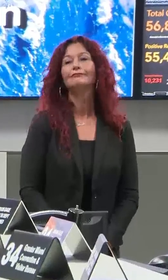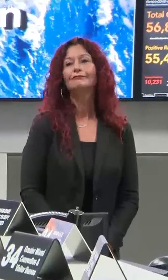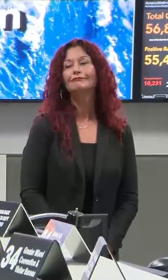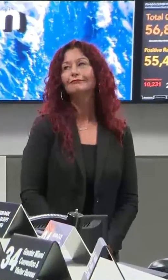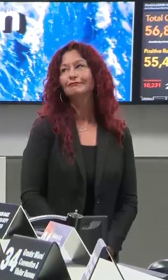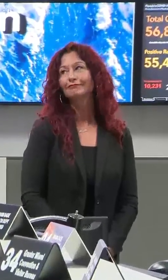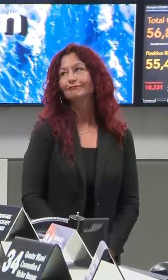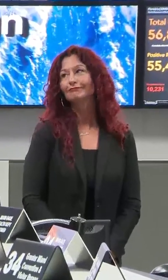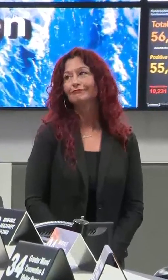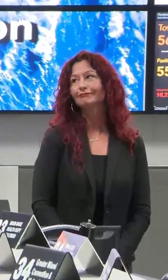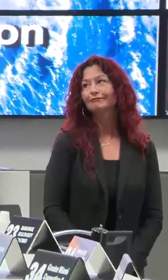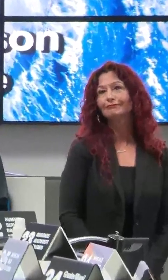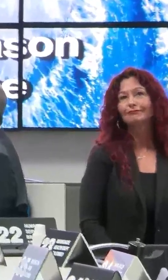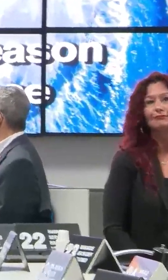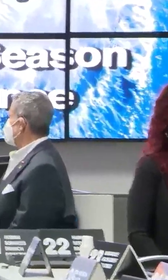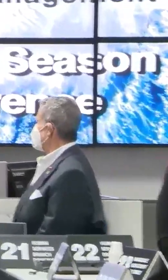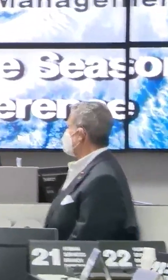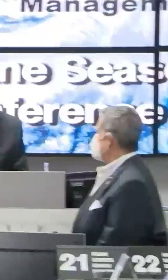Thank you, Director.